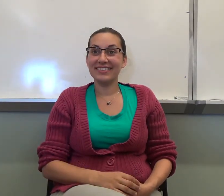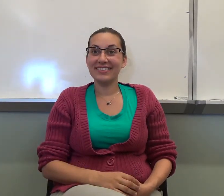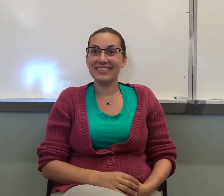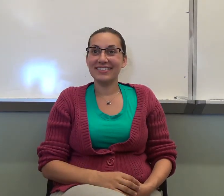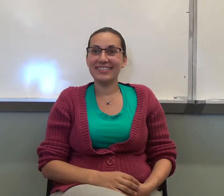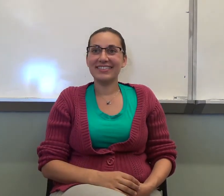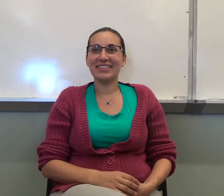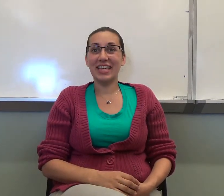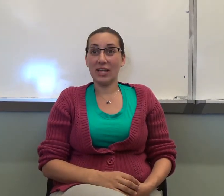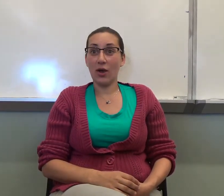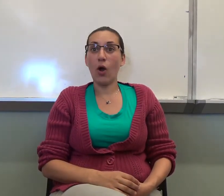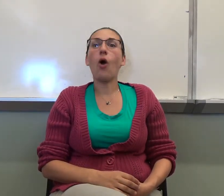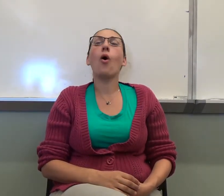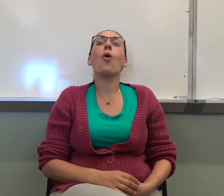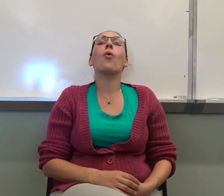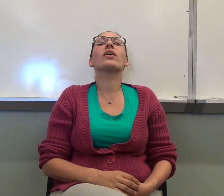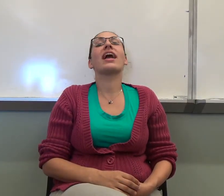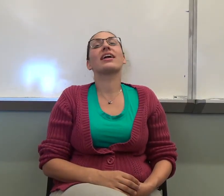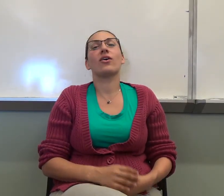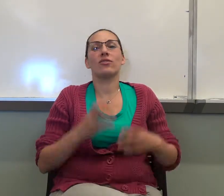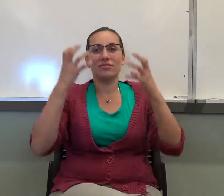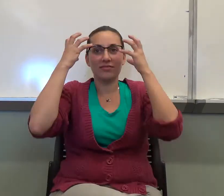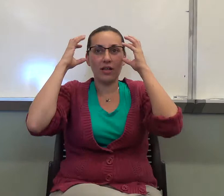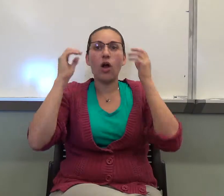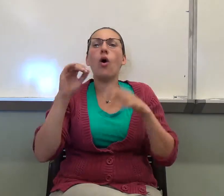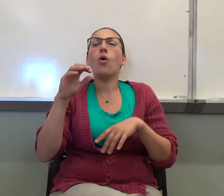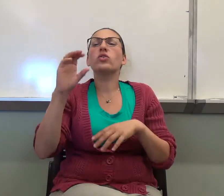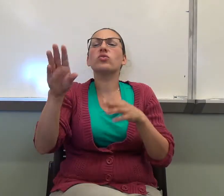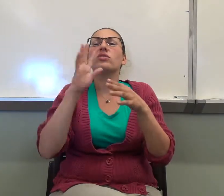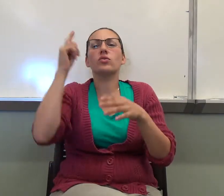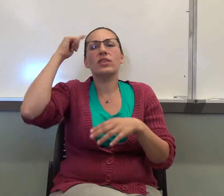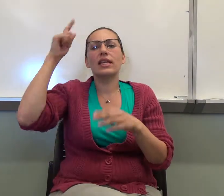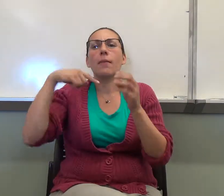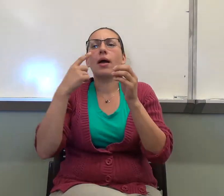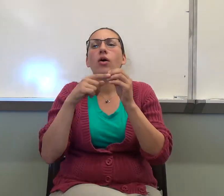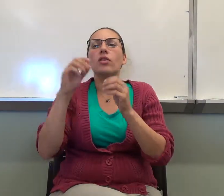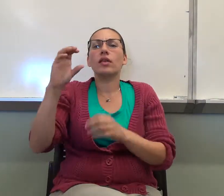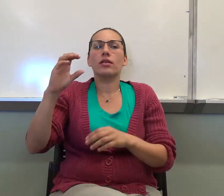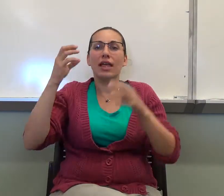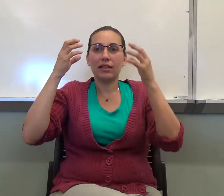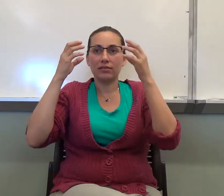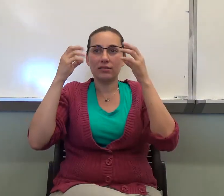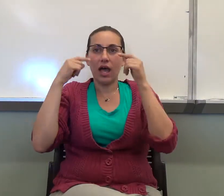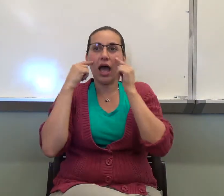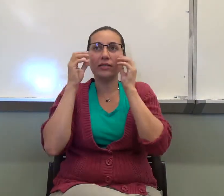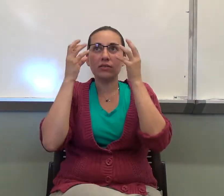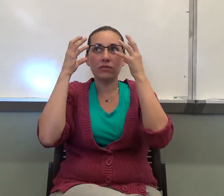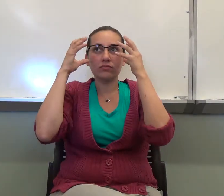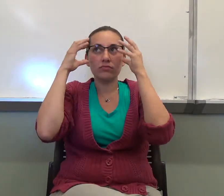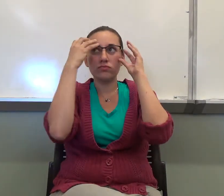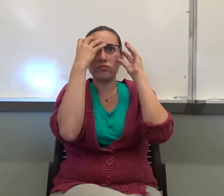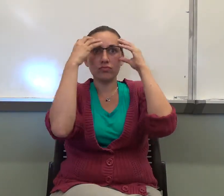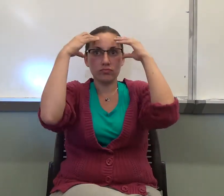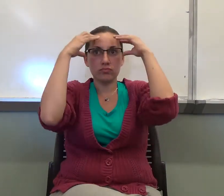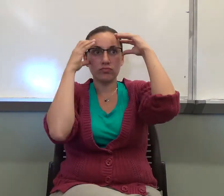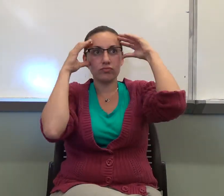And now we've got the sign problem, double sign here, double sign there. And to get out of that, we switch back to